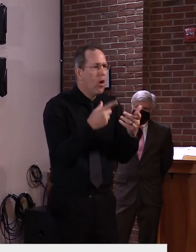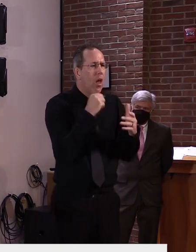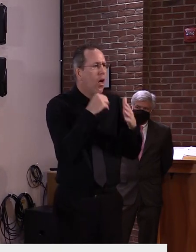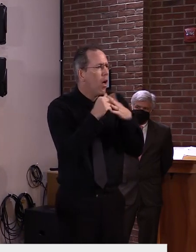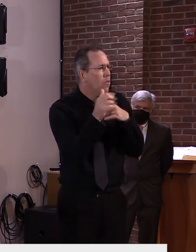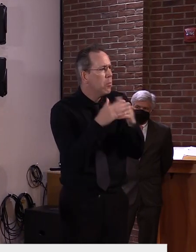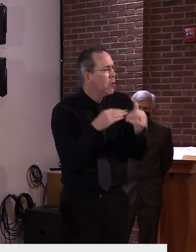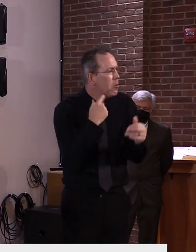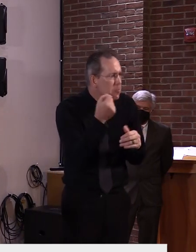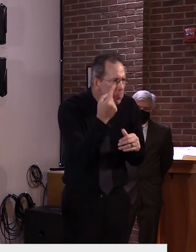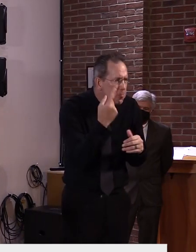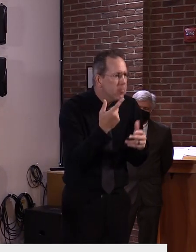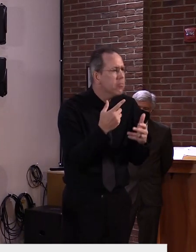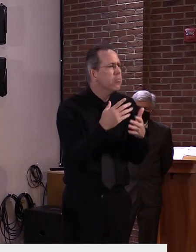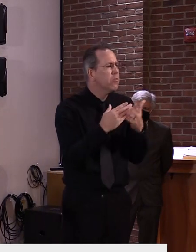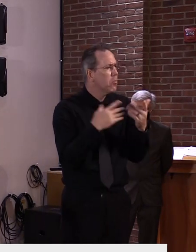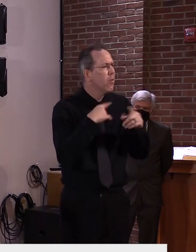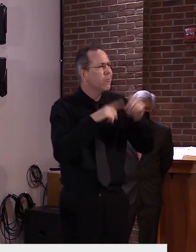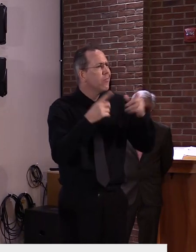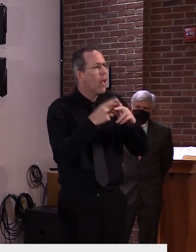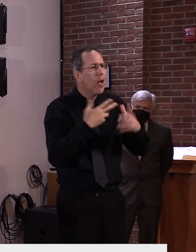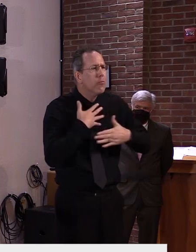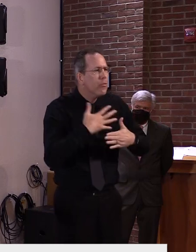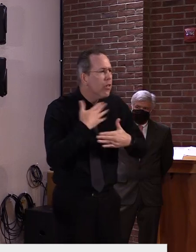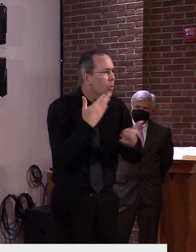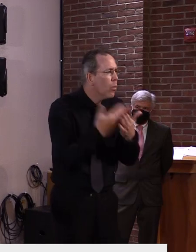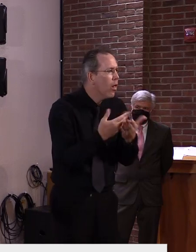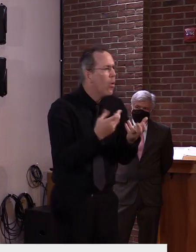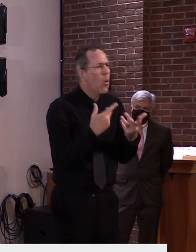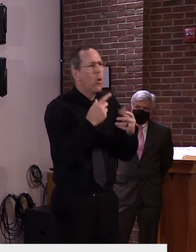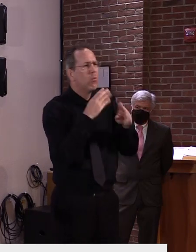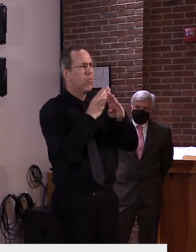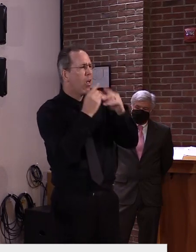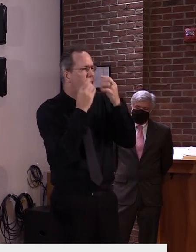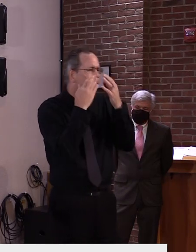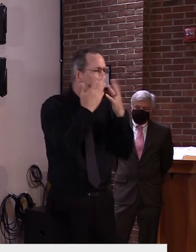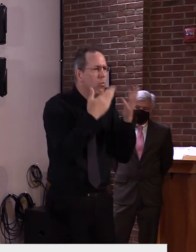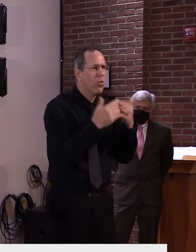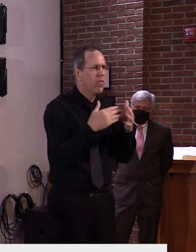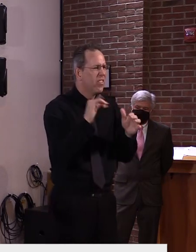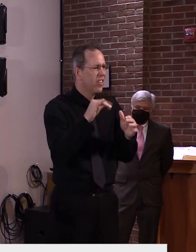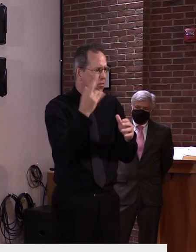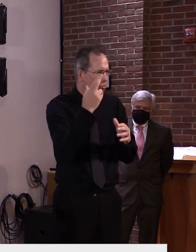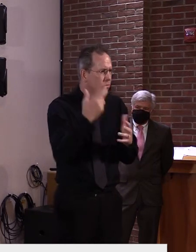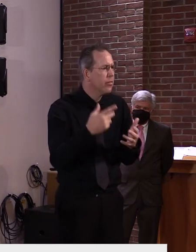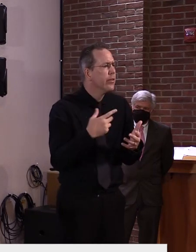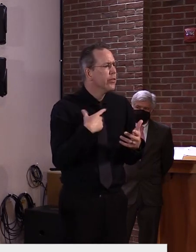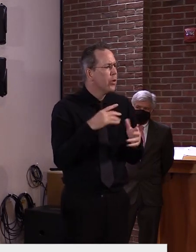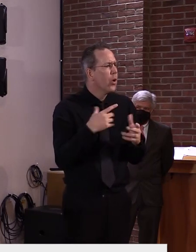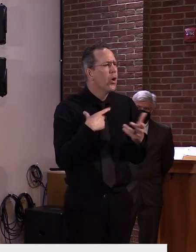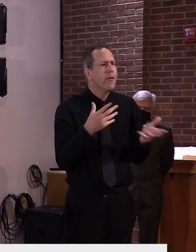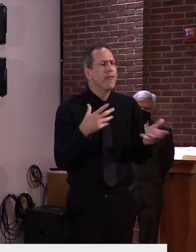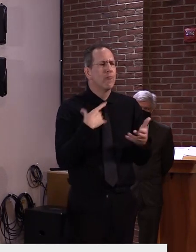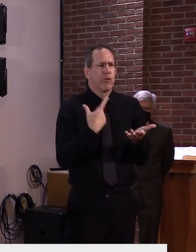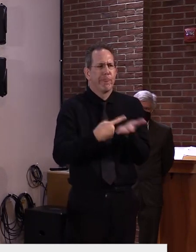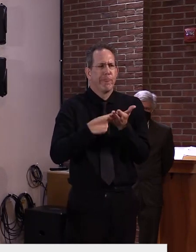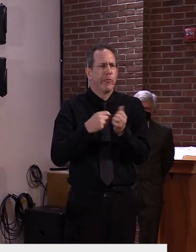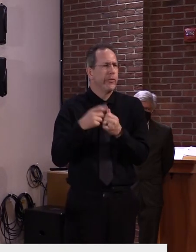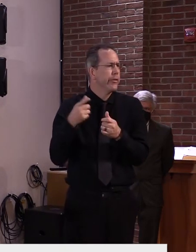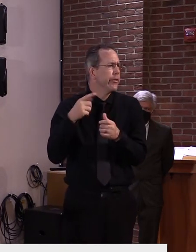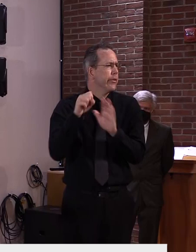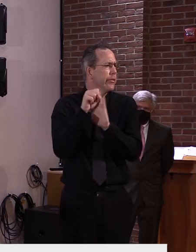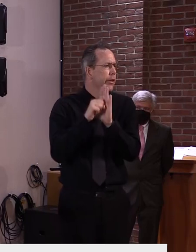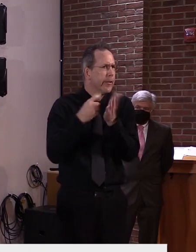health department has worked with a marketing firm to try to get even more solid information about